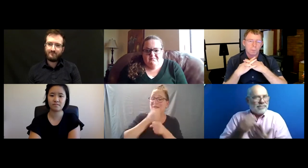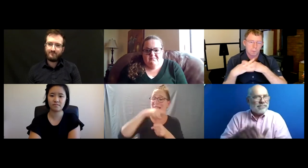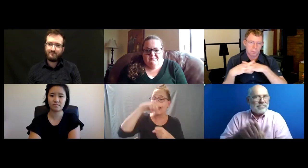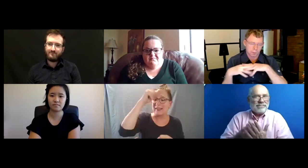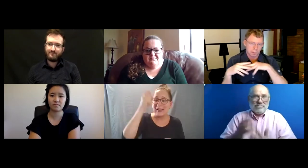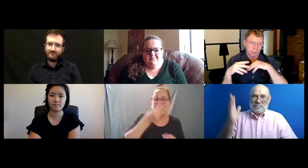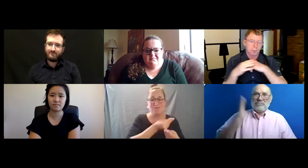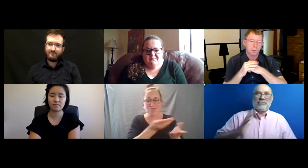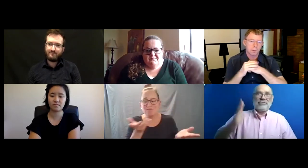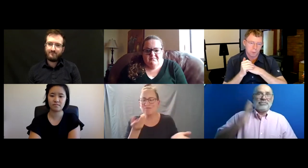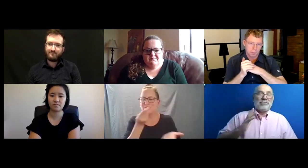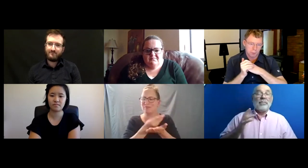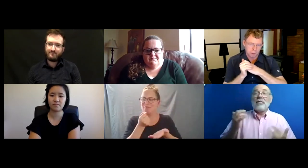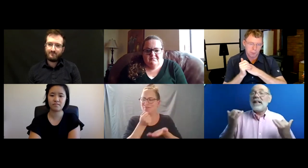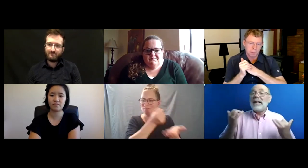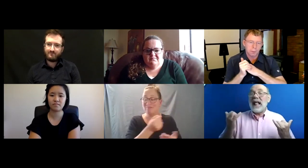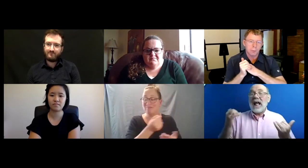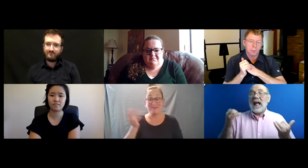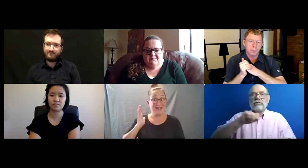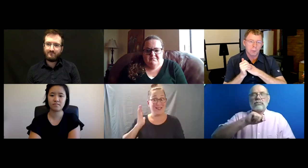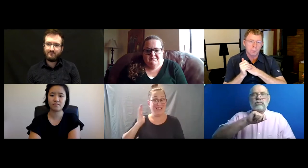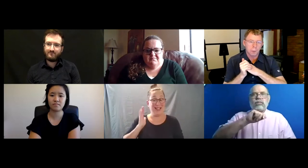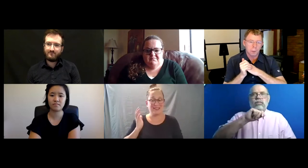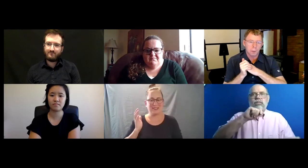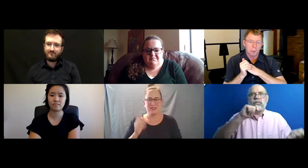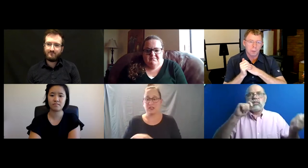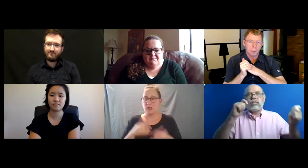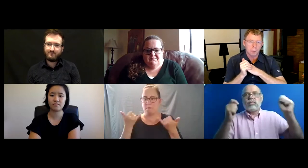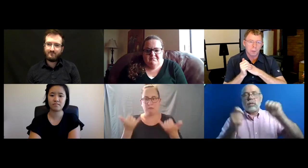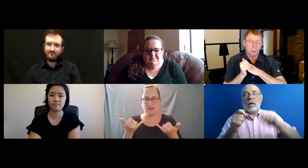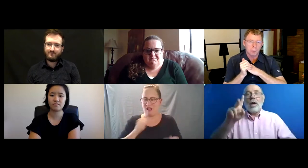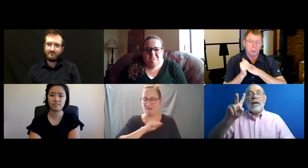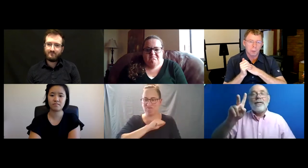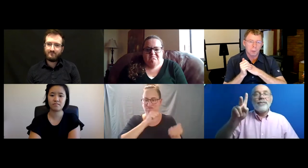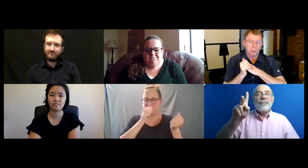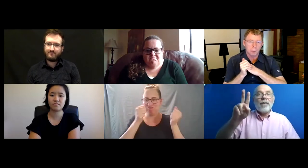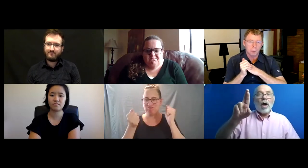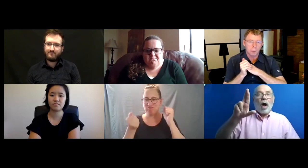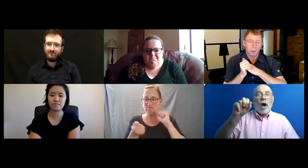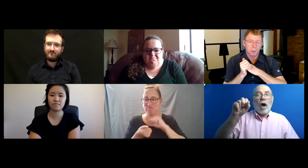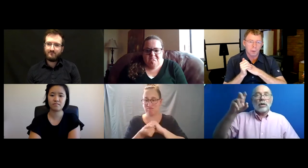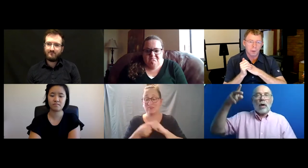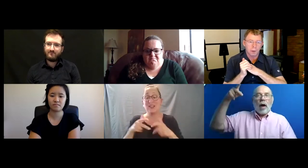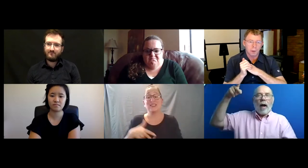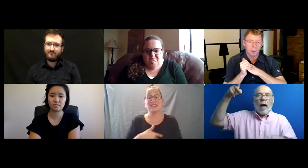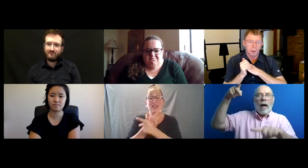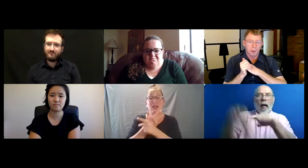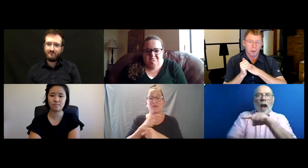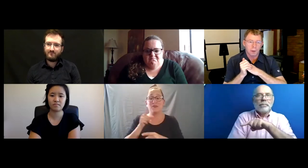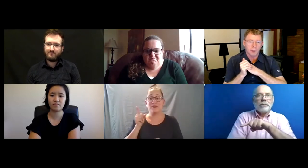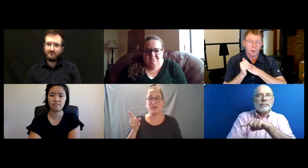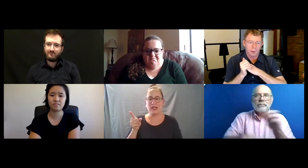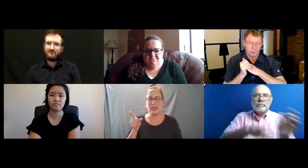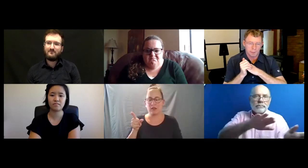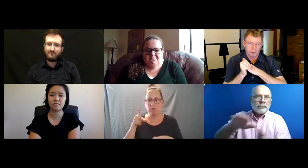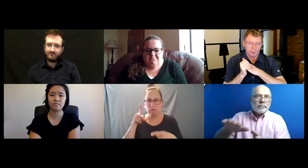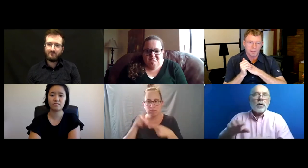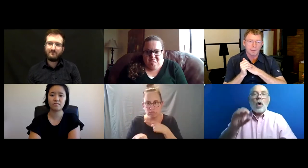through summer employment. That was the previous iteration of vocational rehabilitation services until eventually